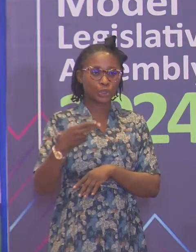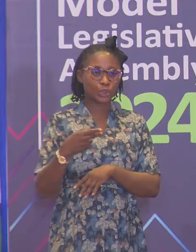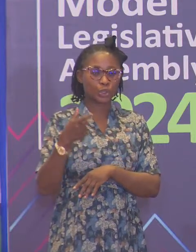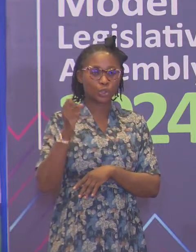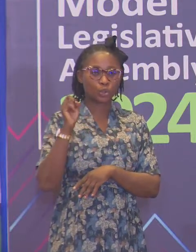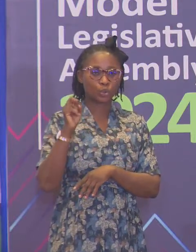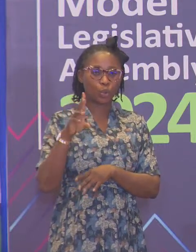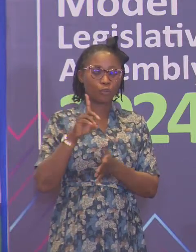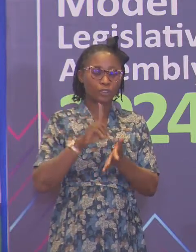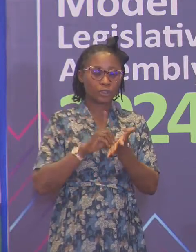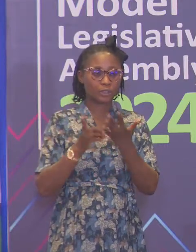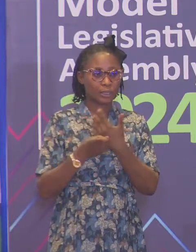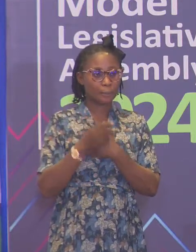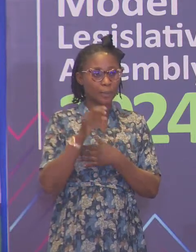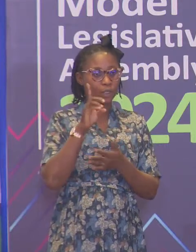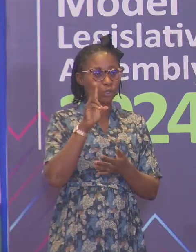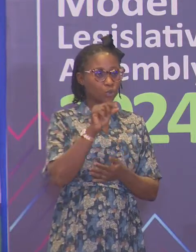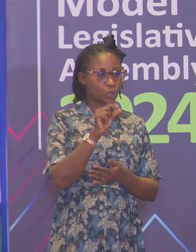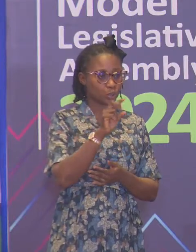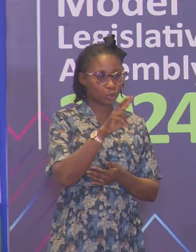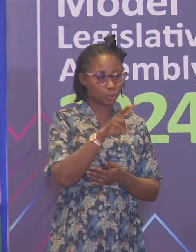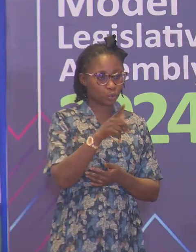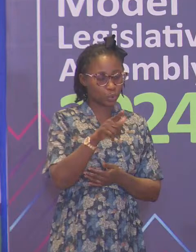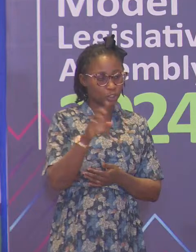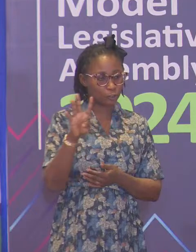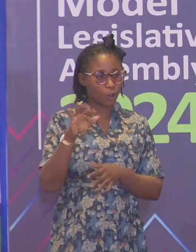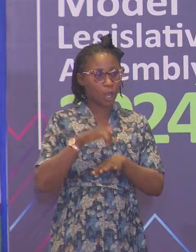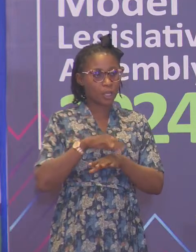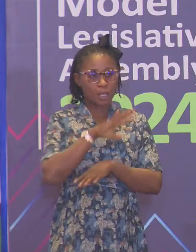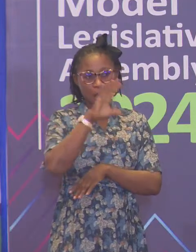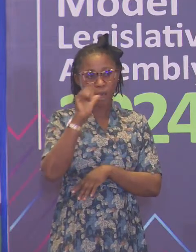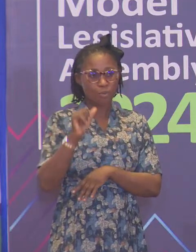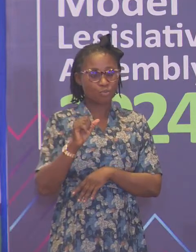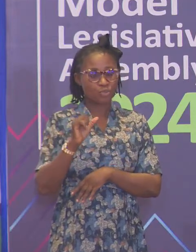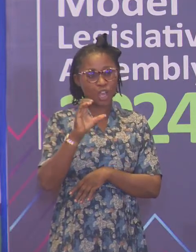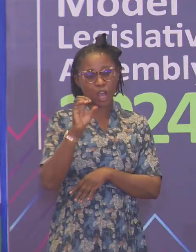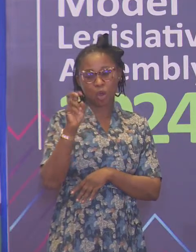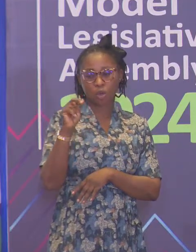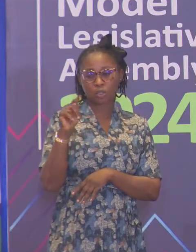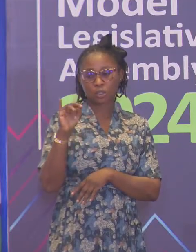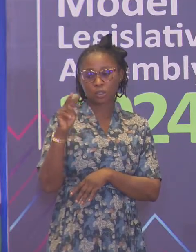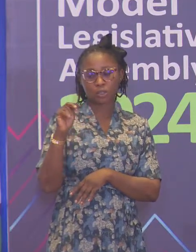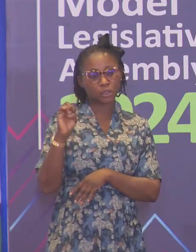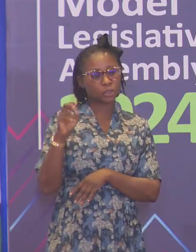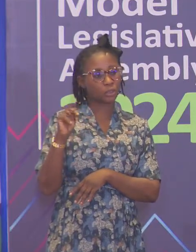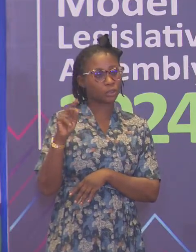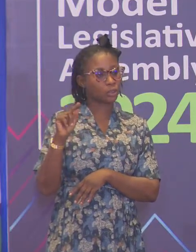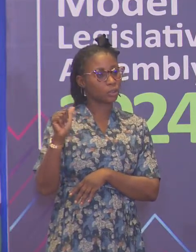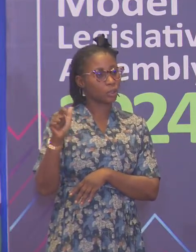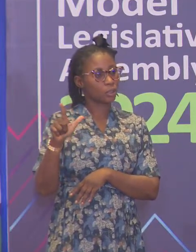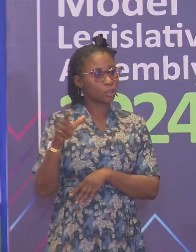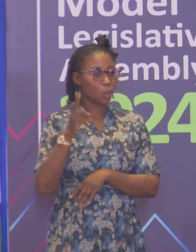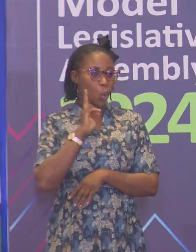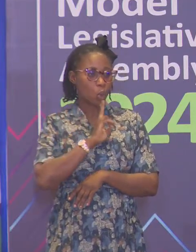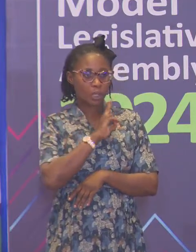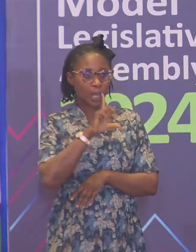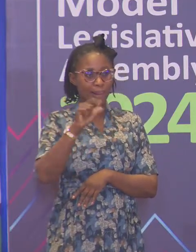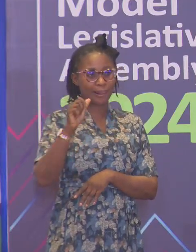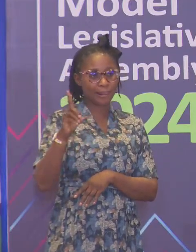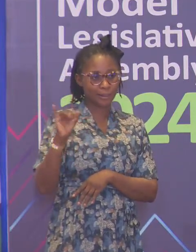2024 at the Abuja Continental Hotel, Ladi Kwali Hall,